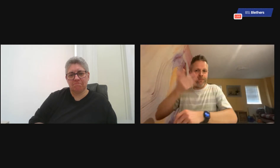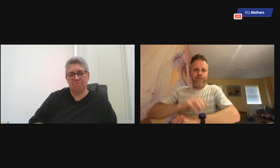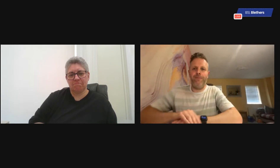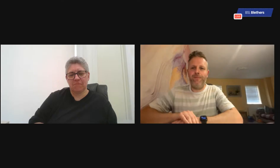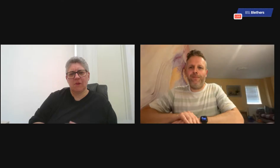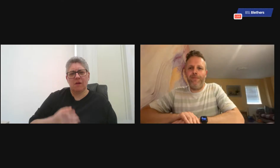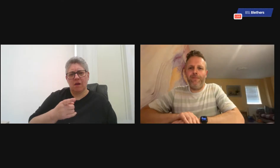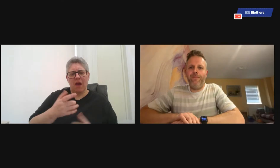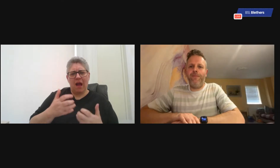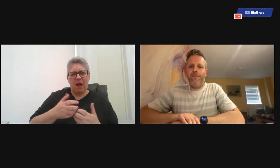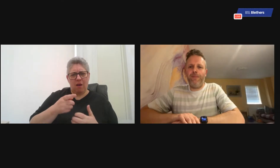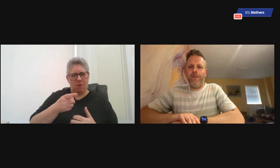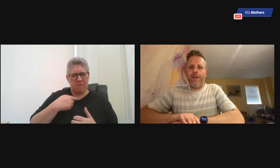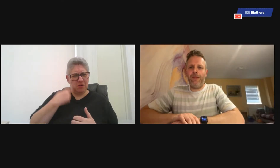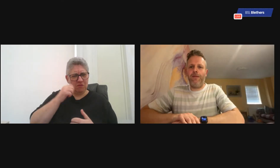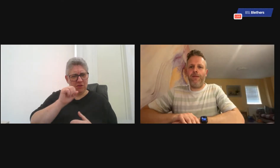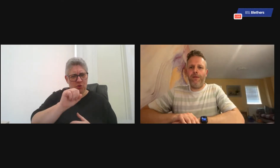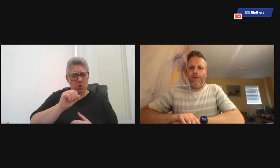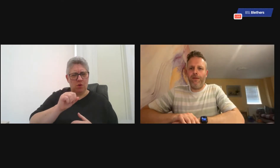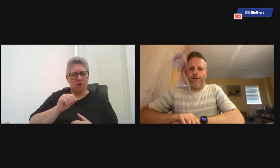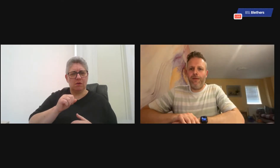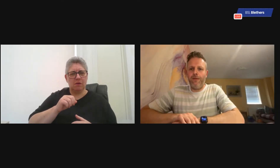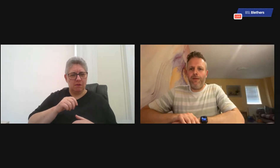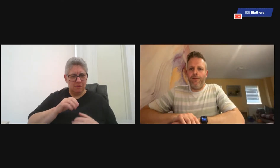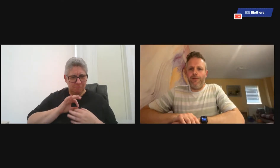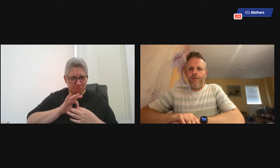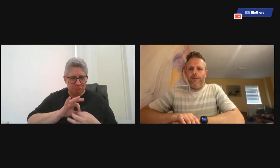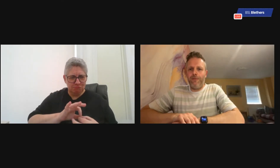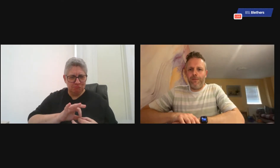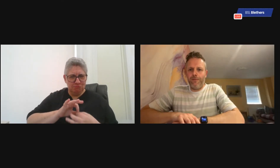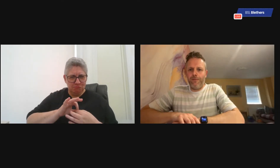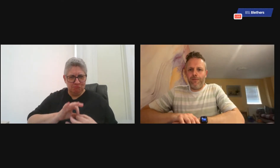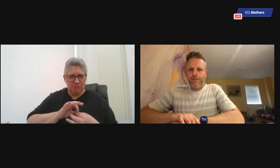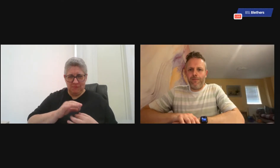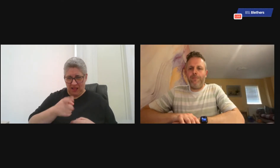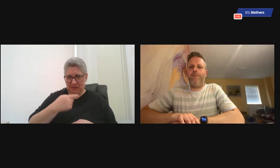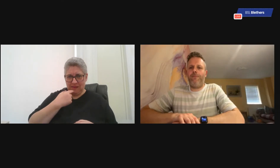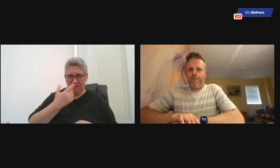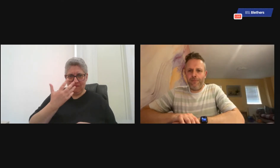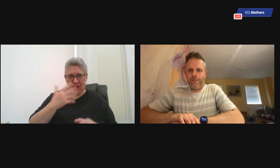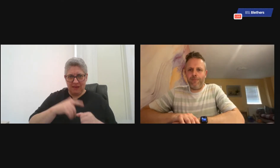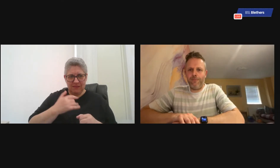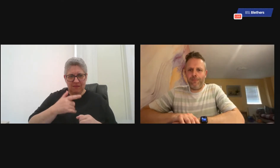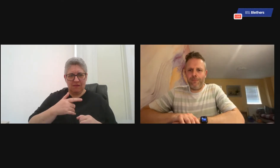see the children again. Of course, that's natural.